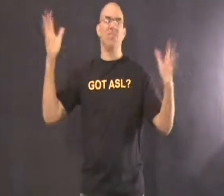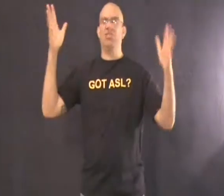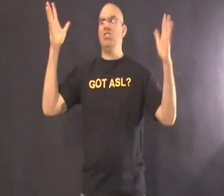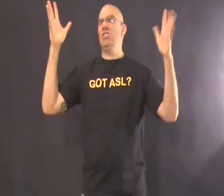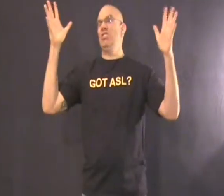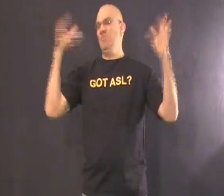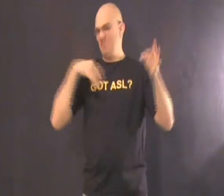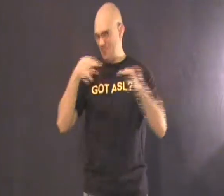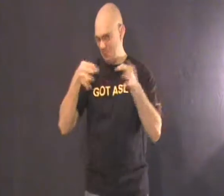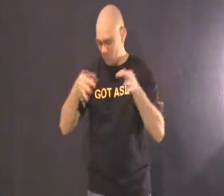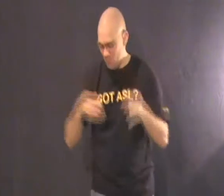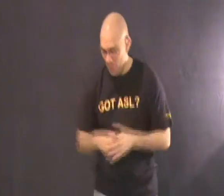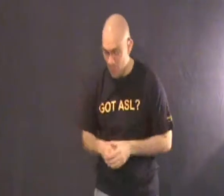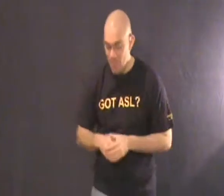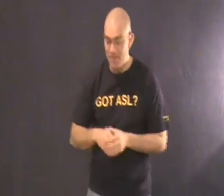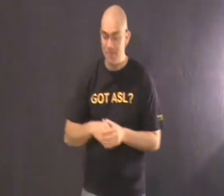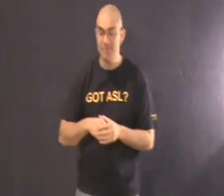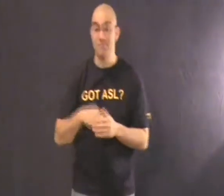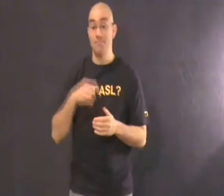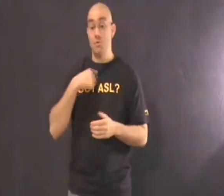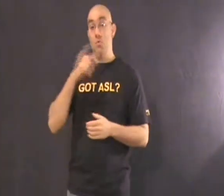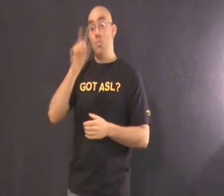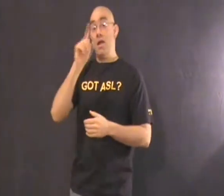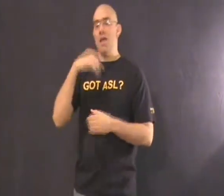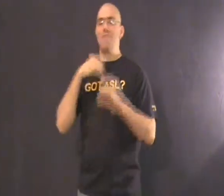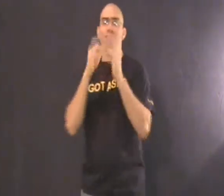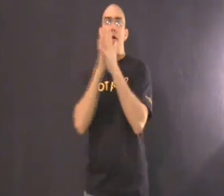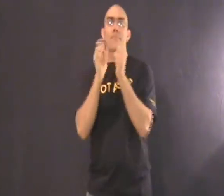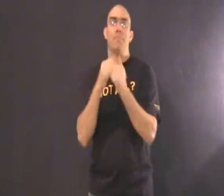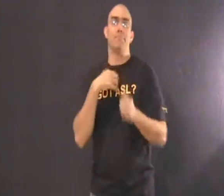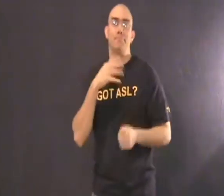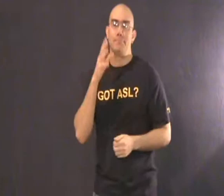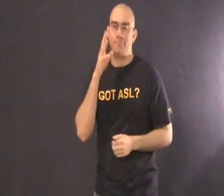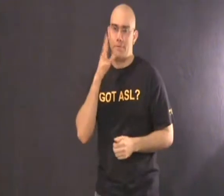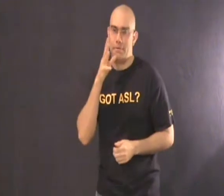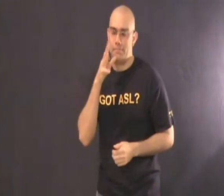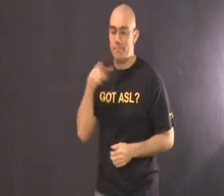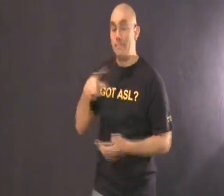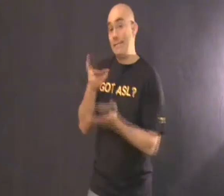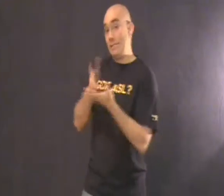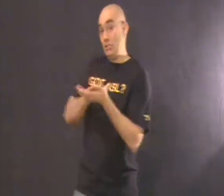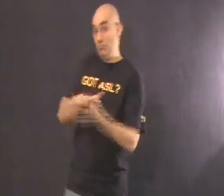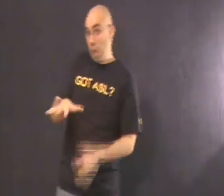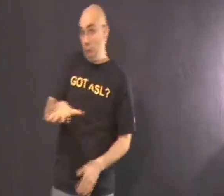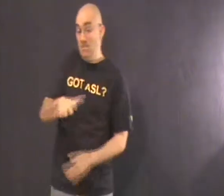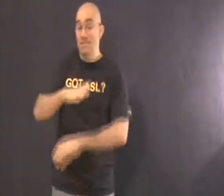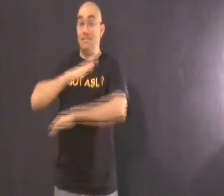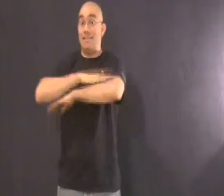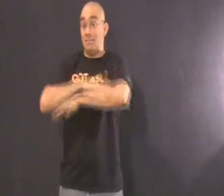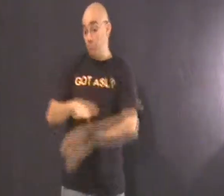at that time. And one day he had had enough. Let me tell you, I was in a fight with my mom in the kitchen.